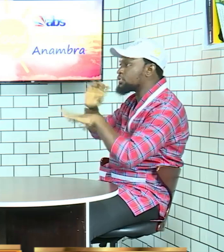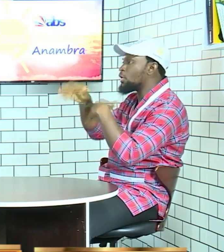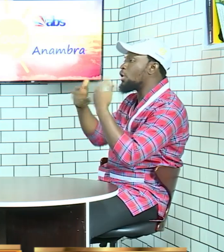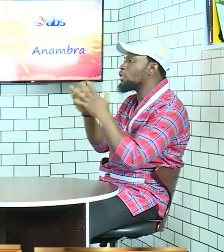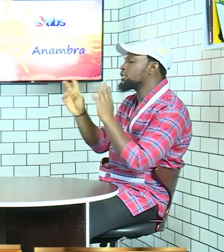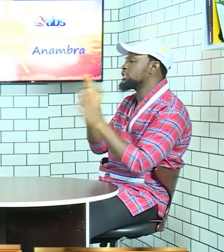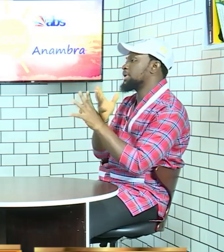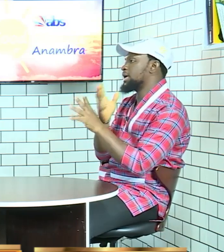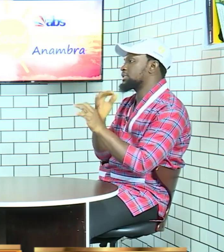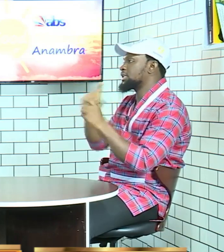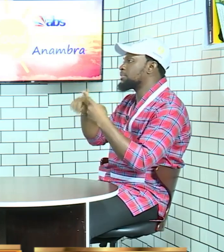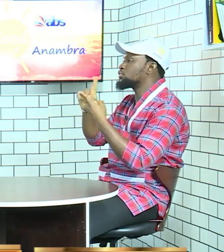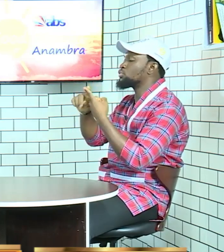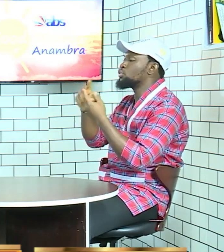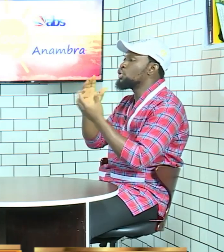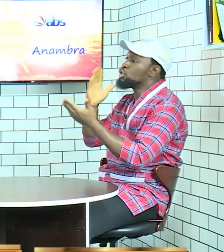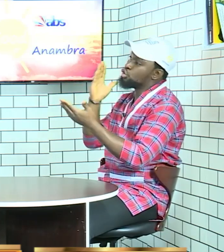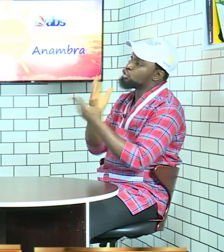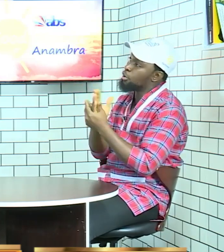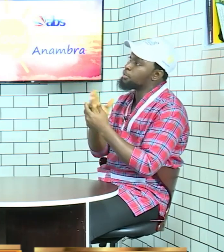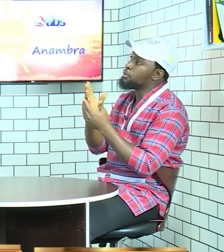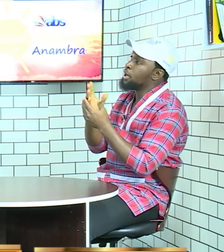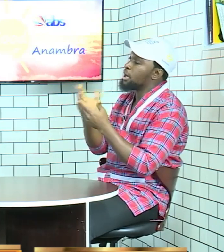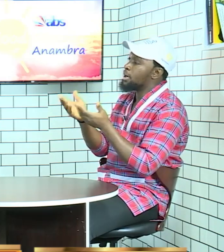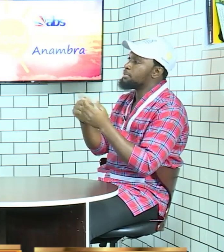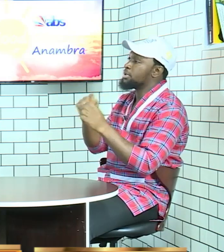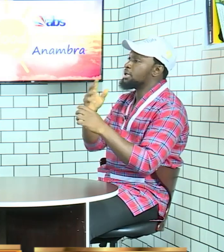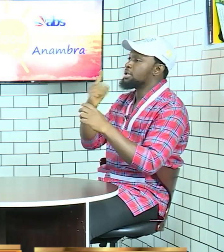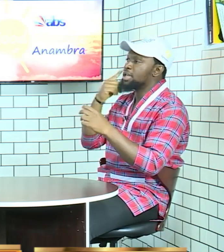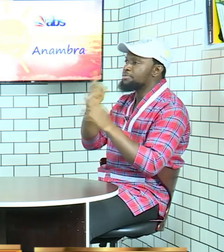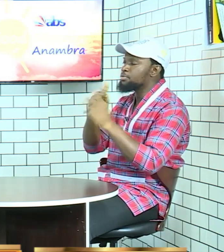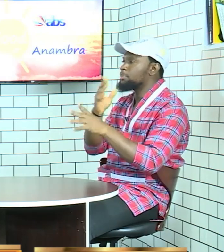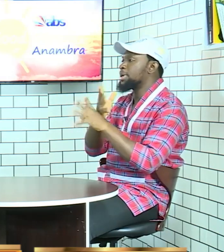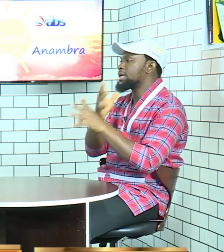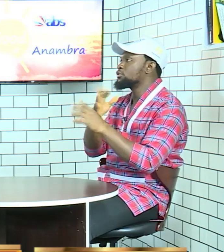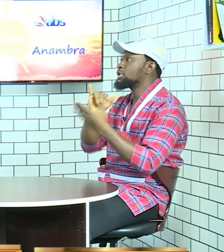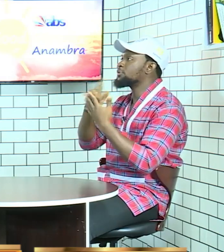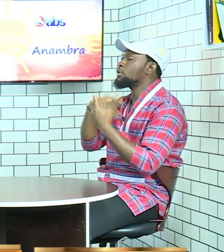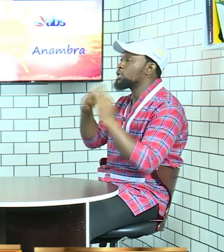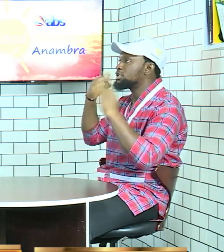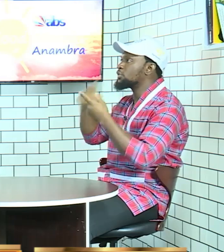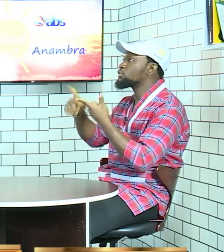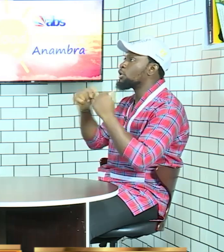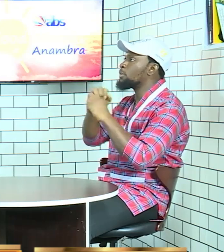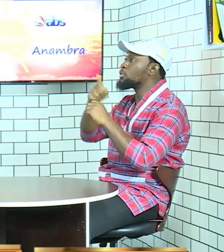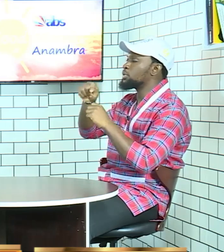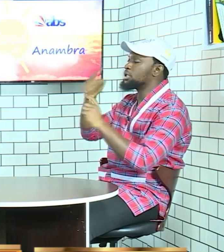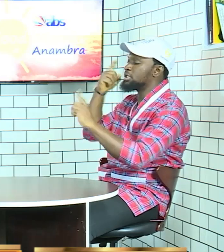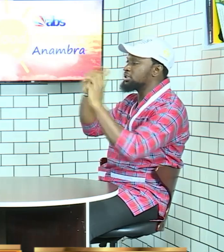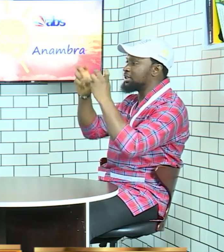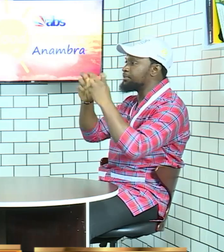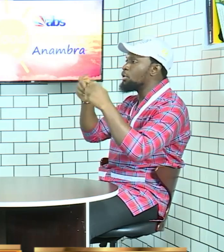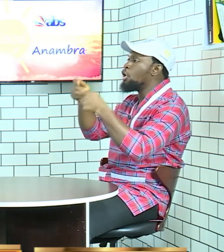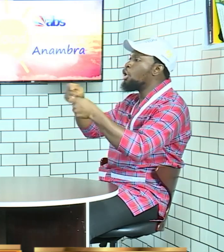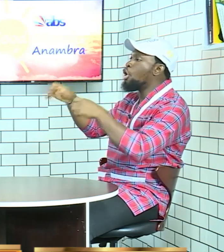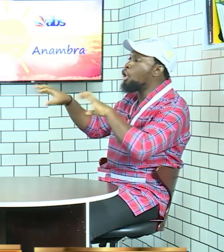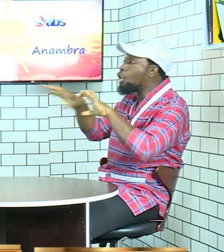out all these beggars and able to stop the deaf people begging. So that's why we decided to come up with the